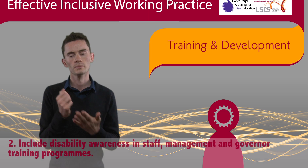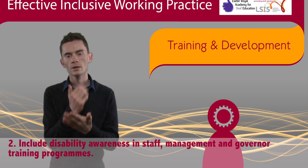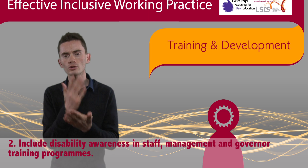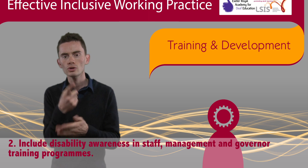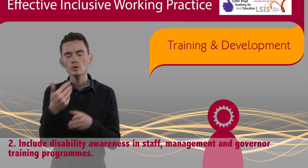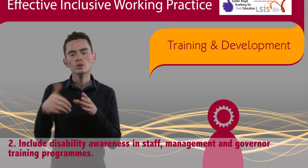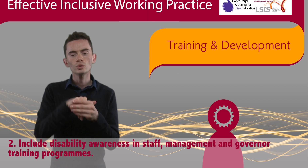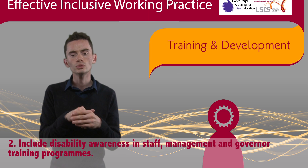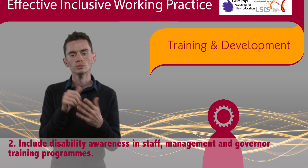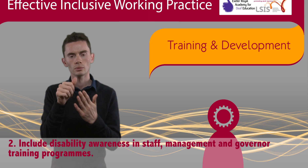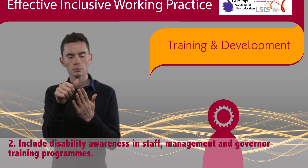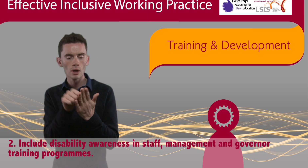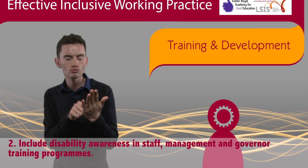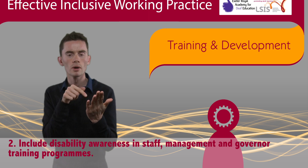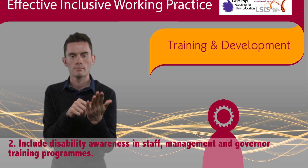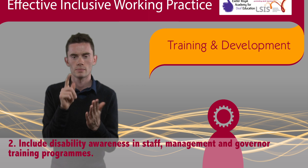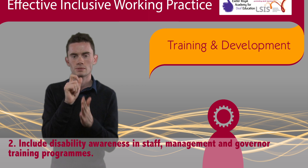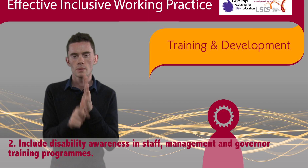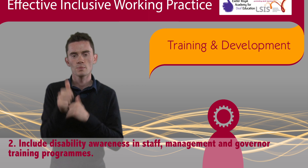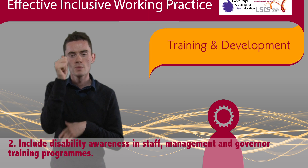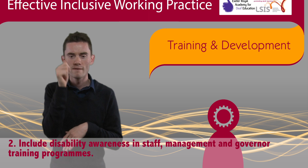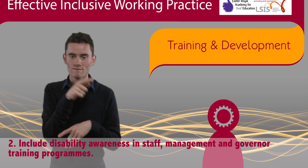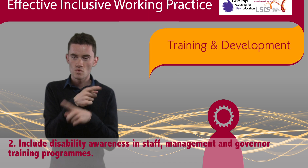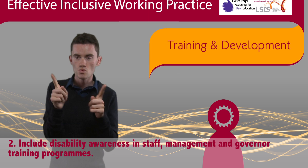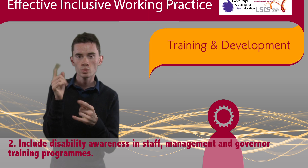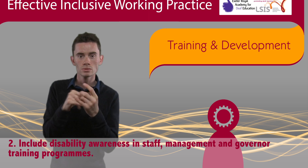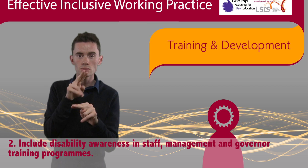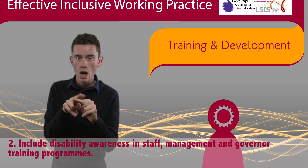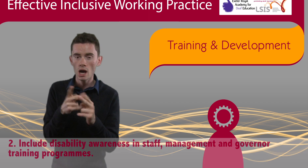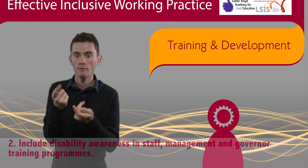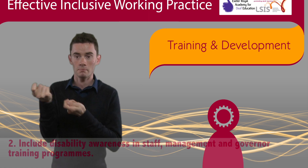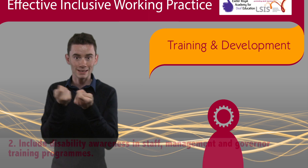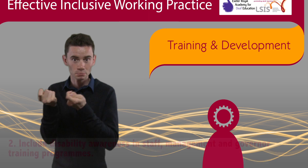Include disability awareness in staff, management and governor training programmes.